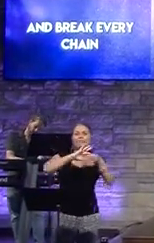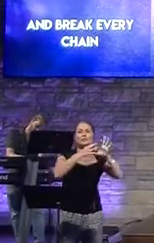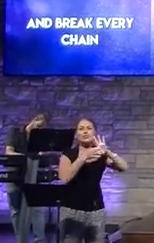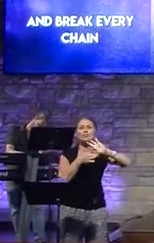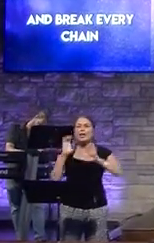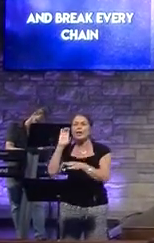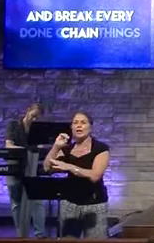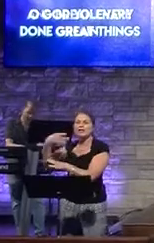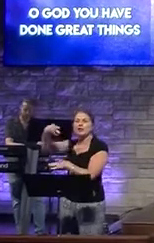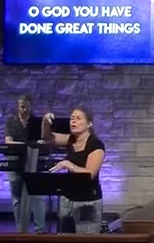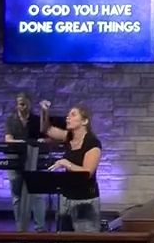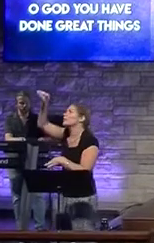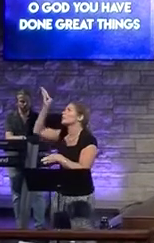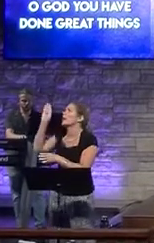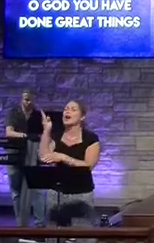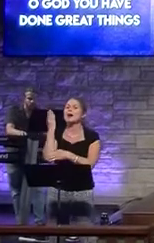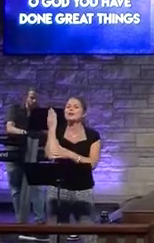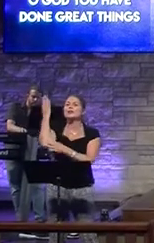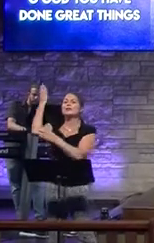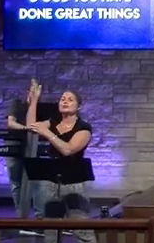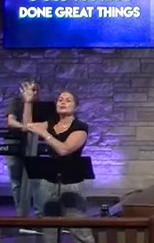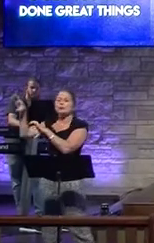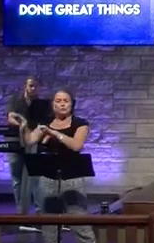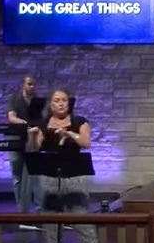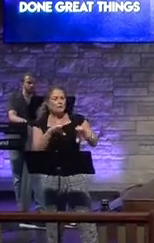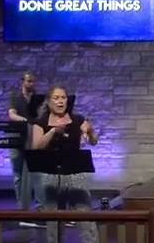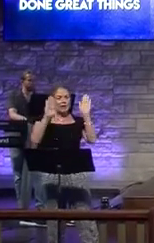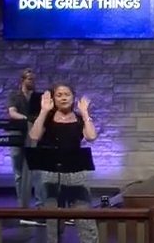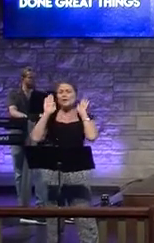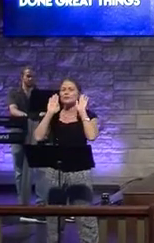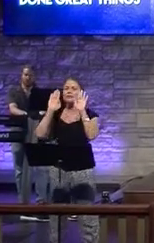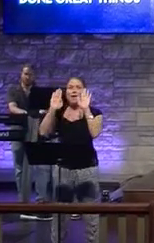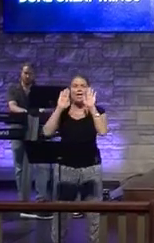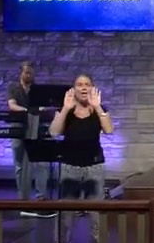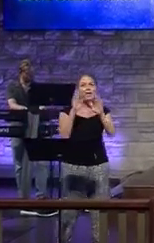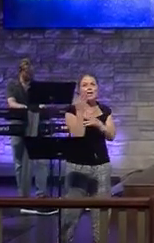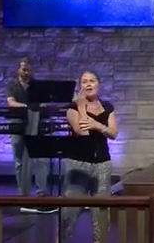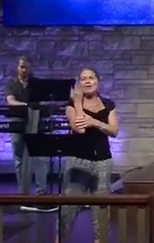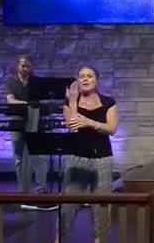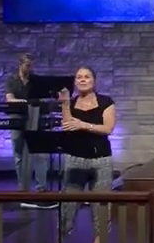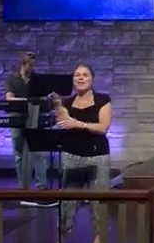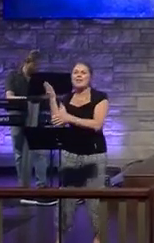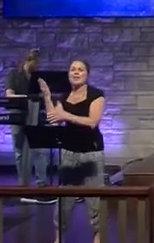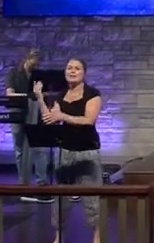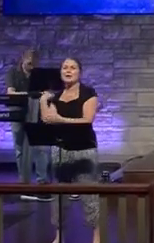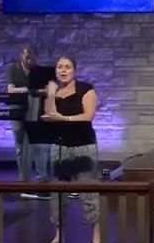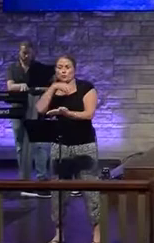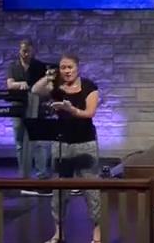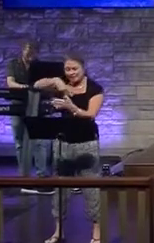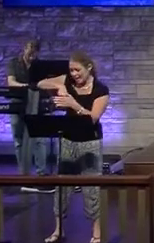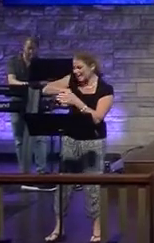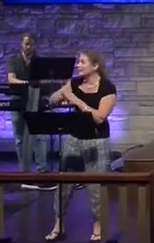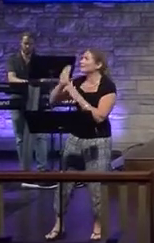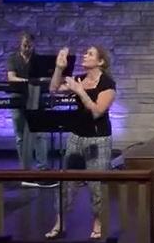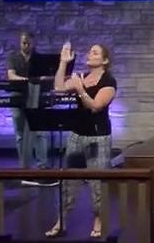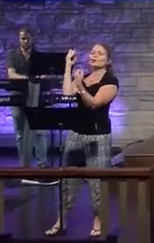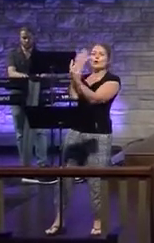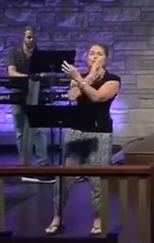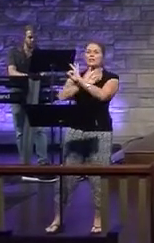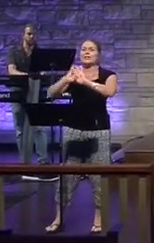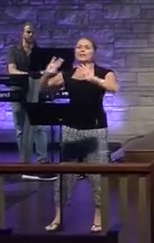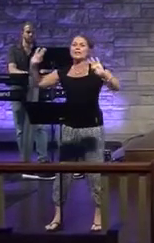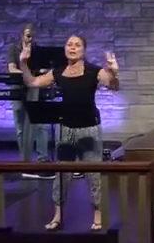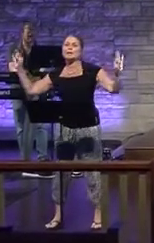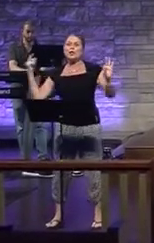break every chain, oh God. You have done great things. We dance in